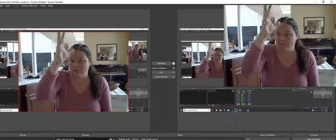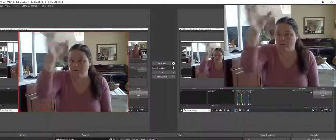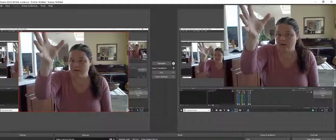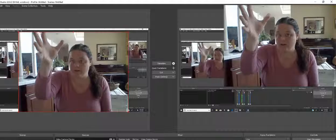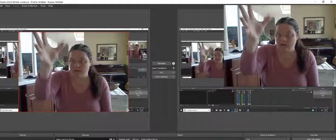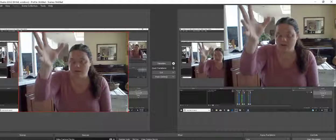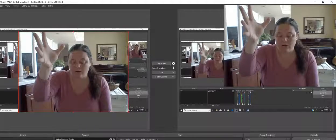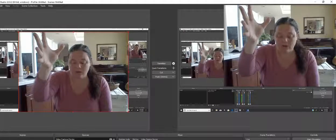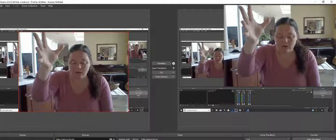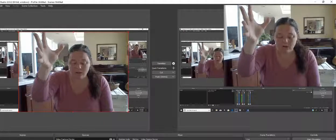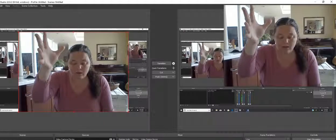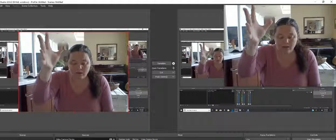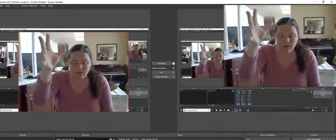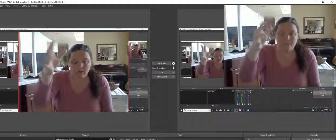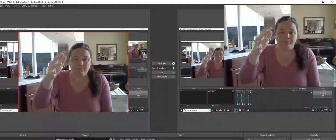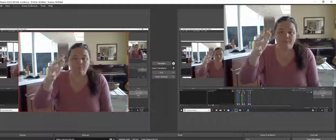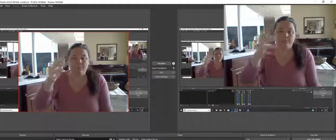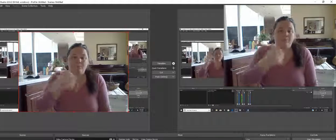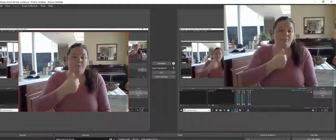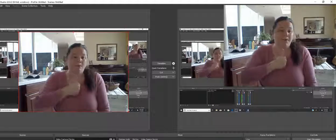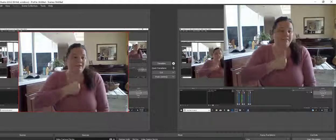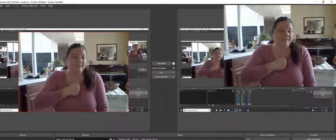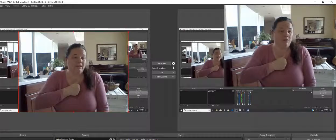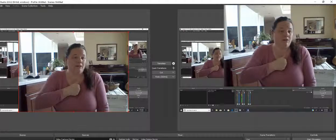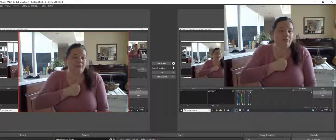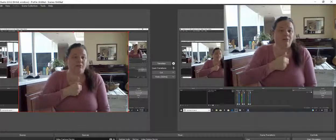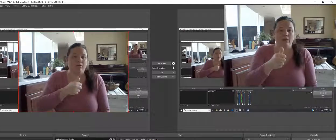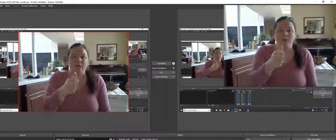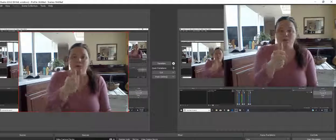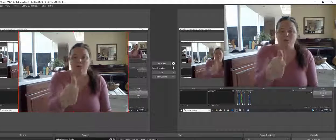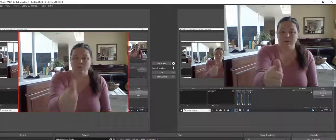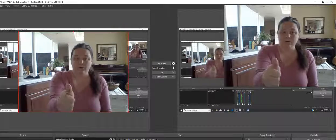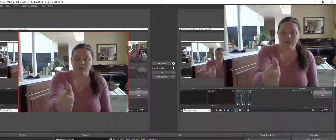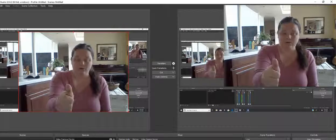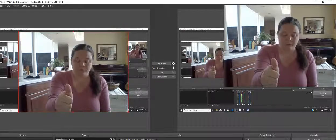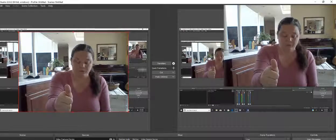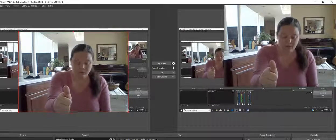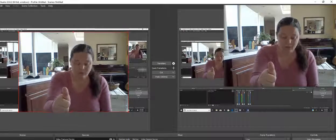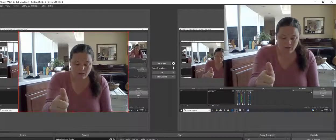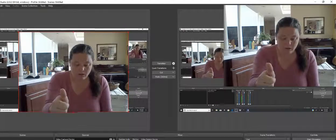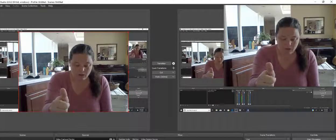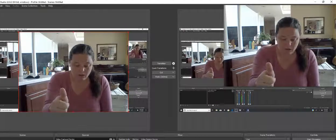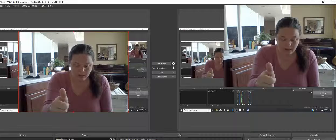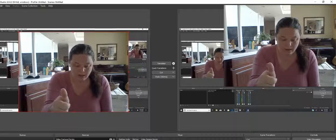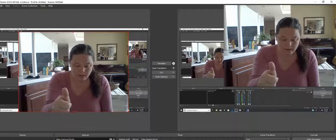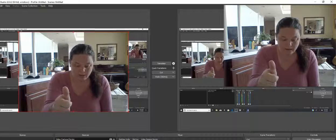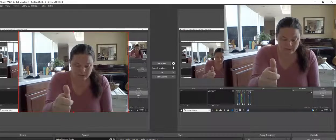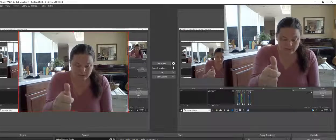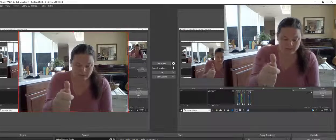grandmother, grandfather. Remember myself and yourself.